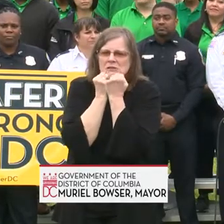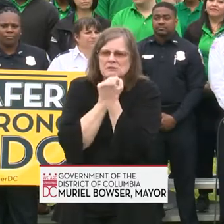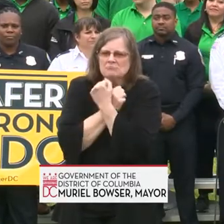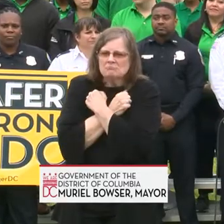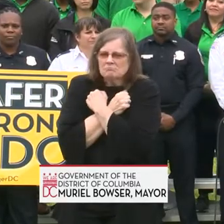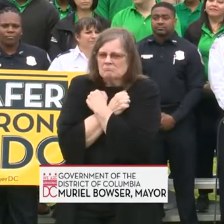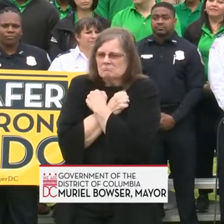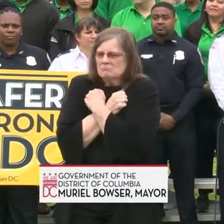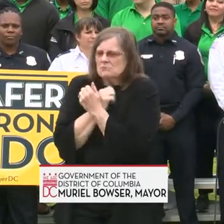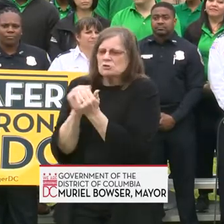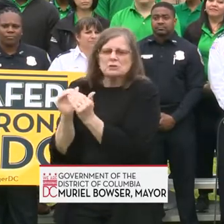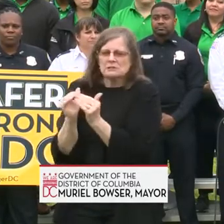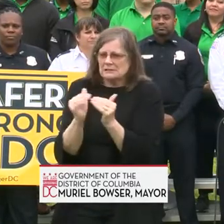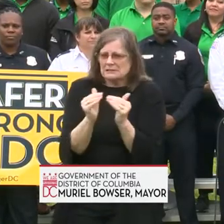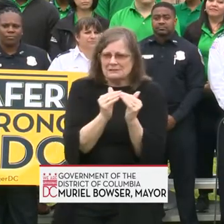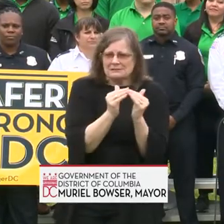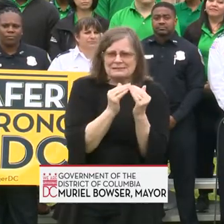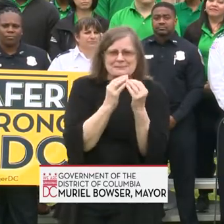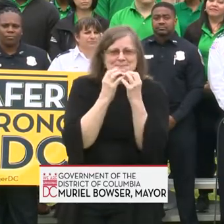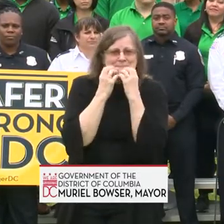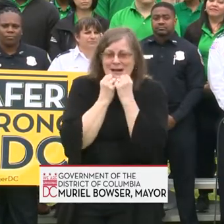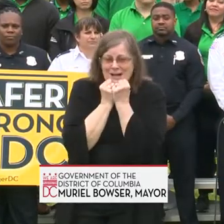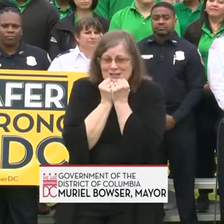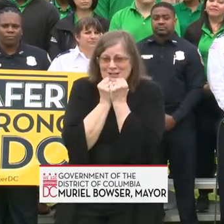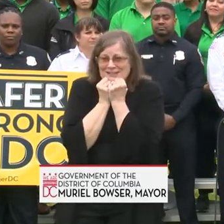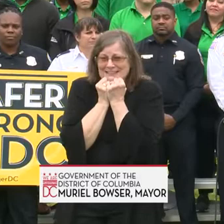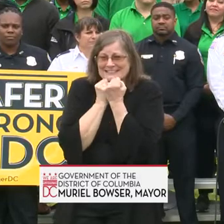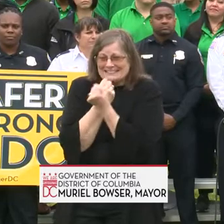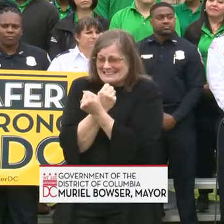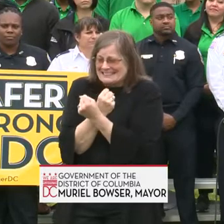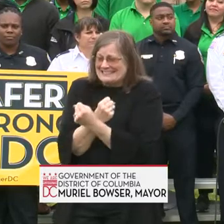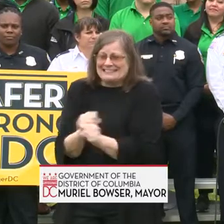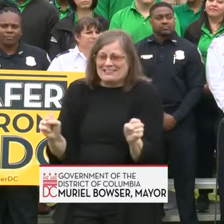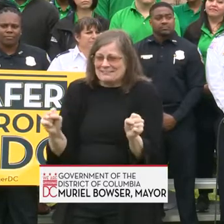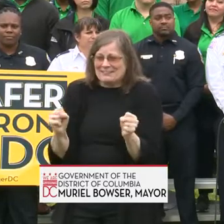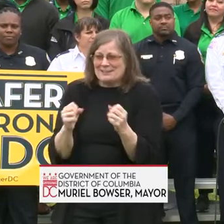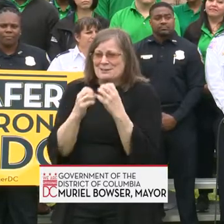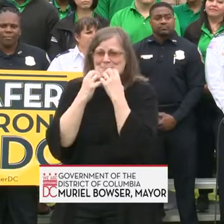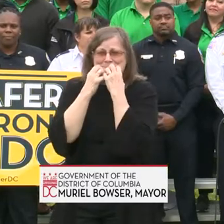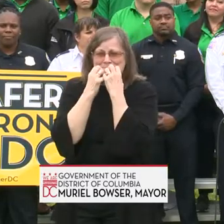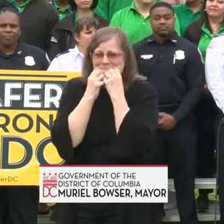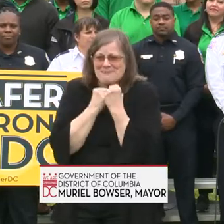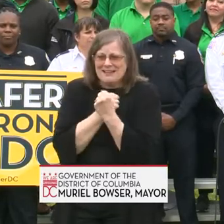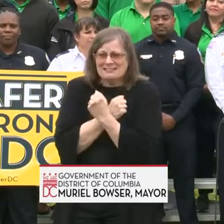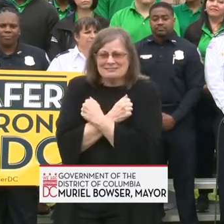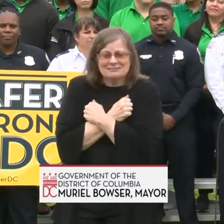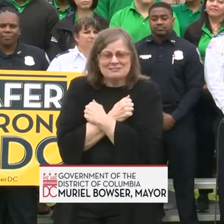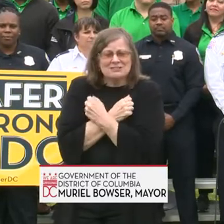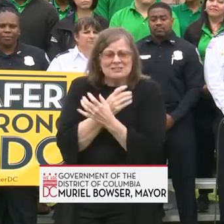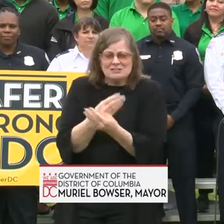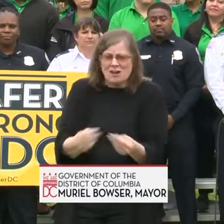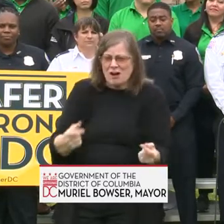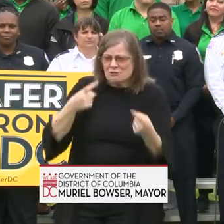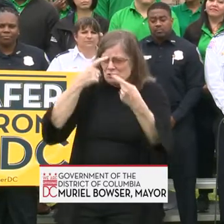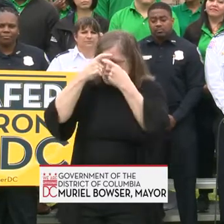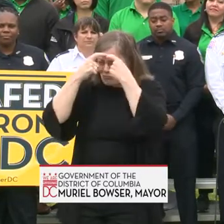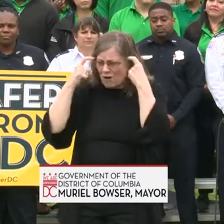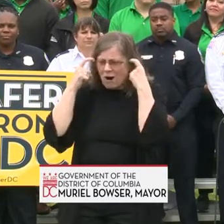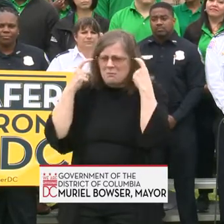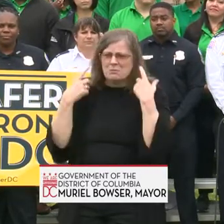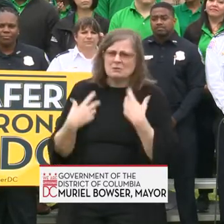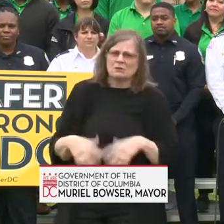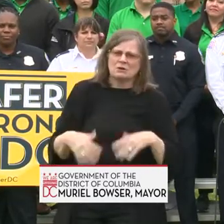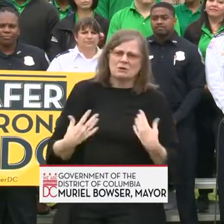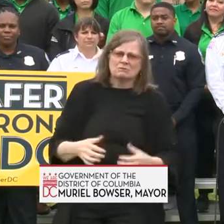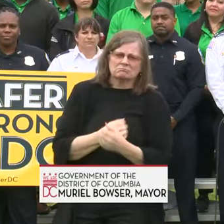matters, community safety matters, resolving trauma matters. And we are looking at